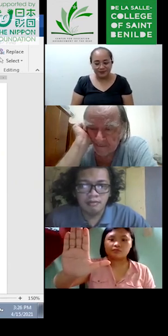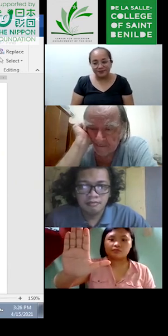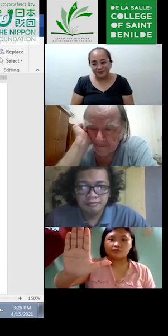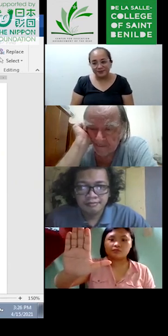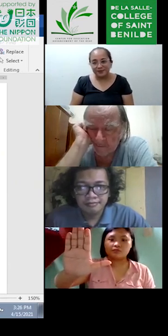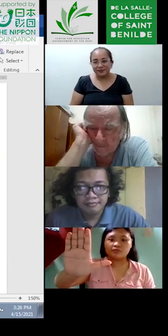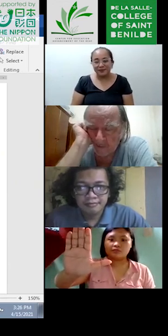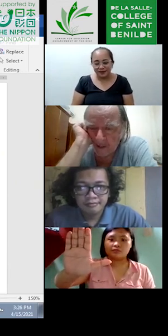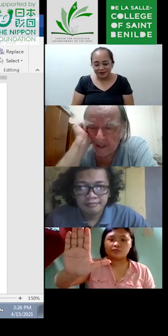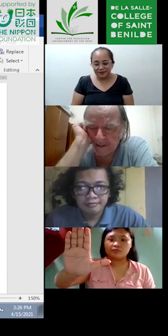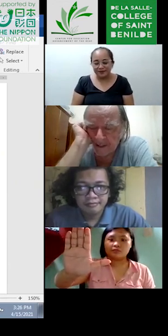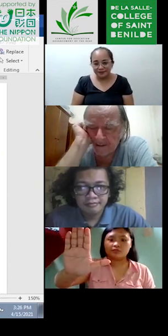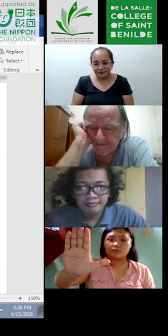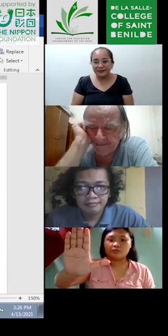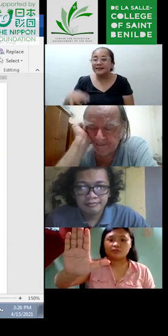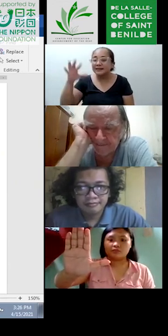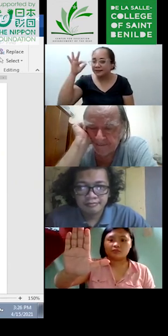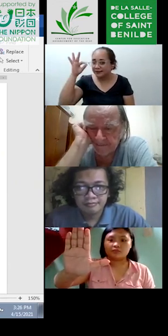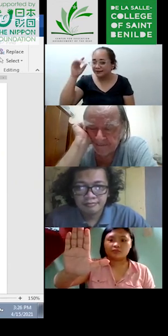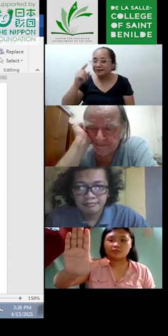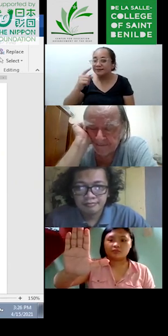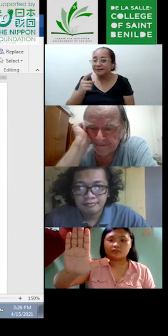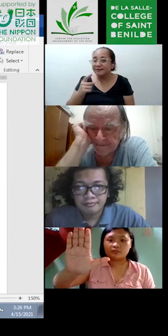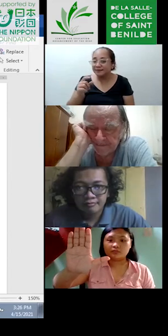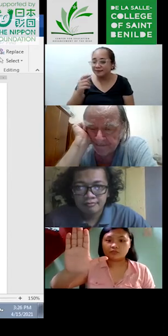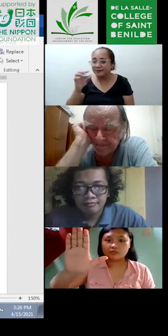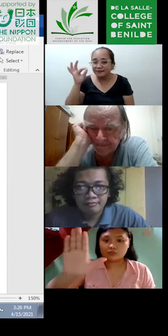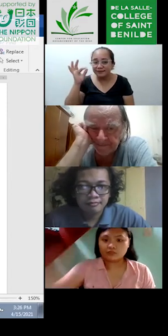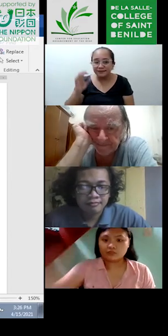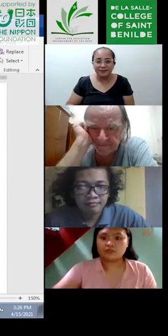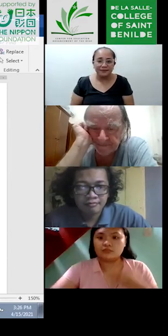This is Jasmine. Yes, Jasmine.